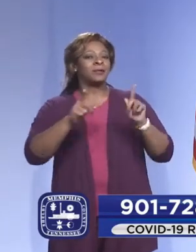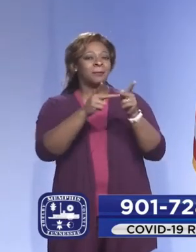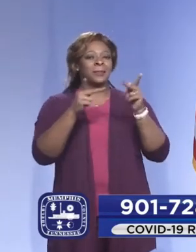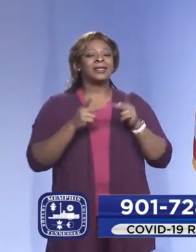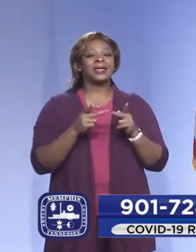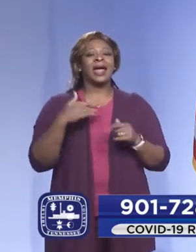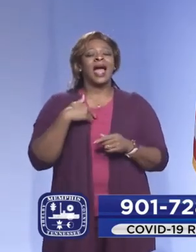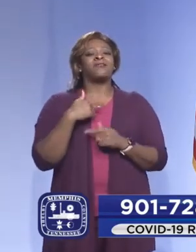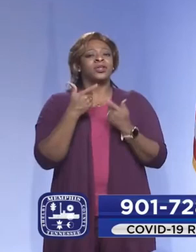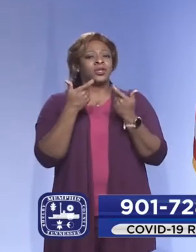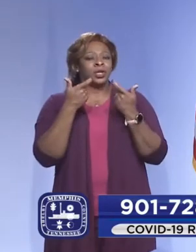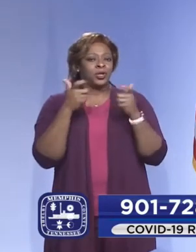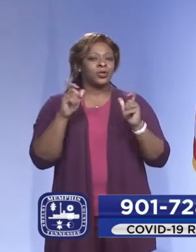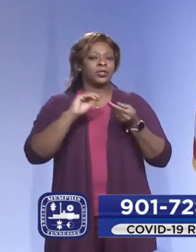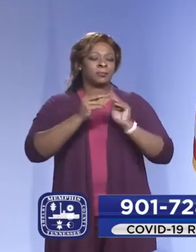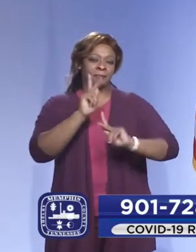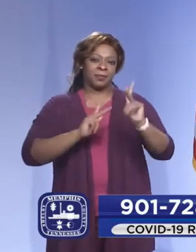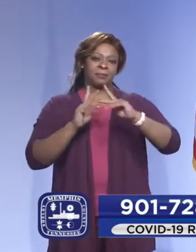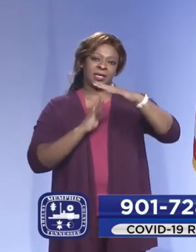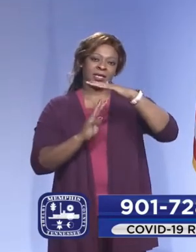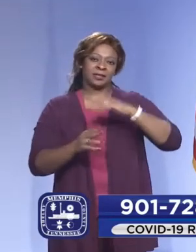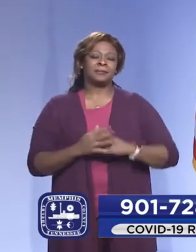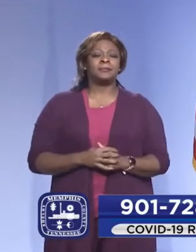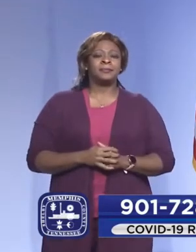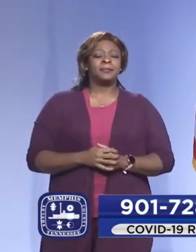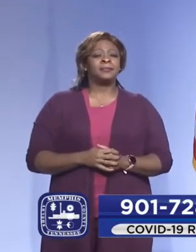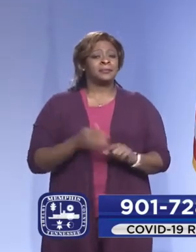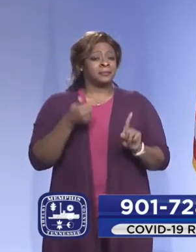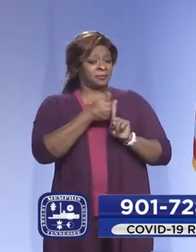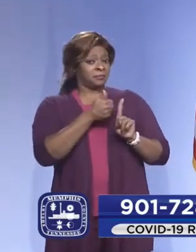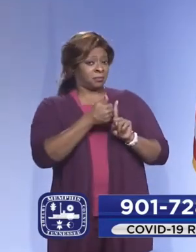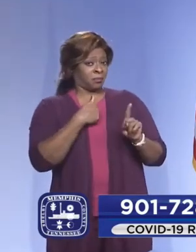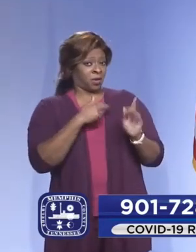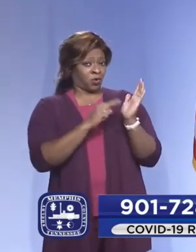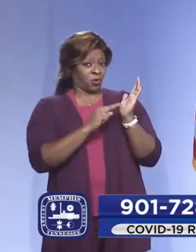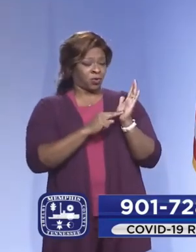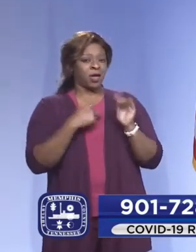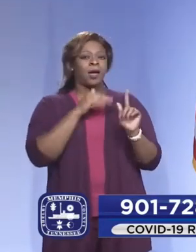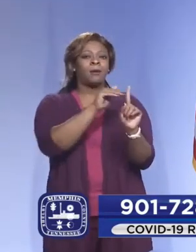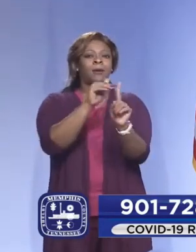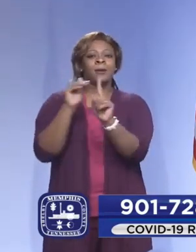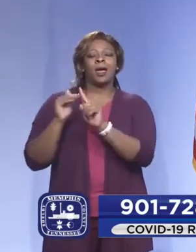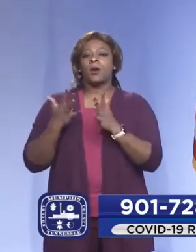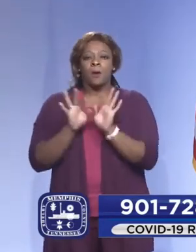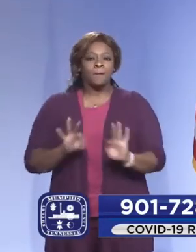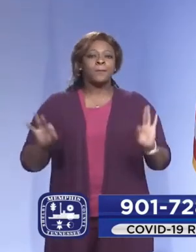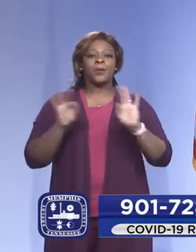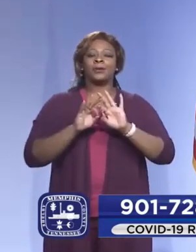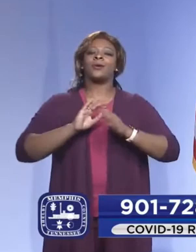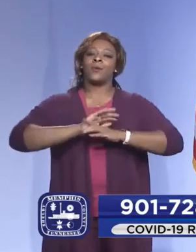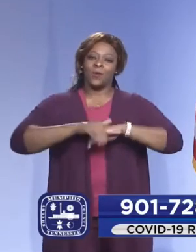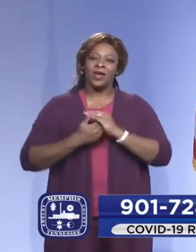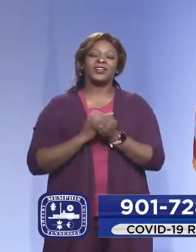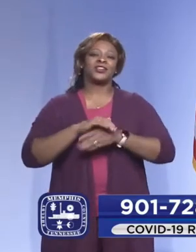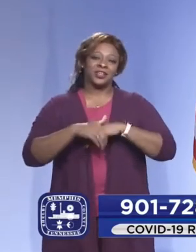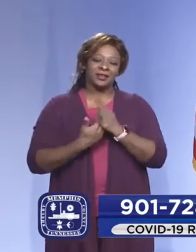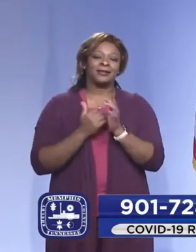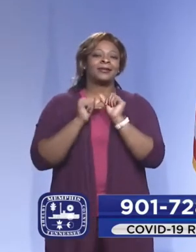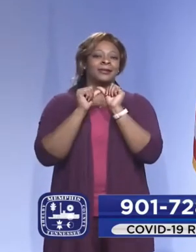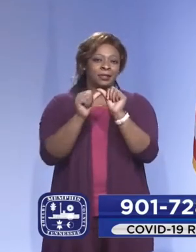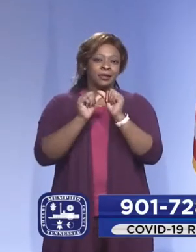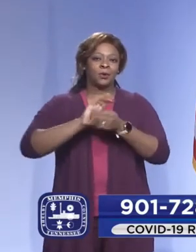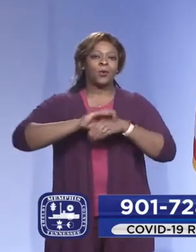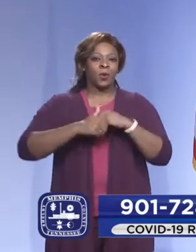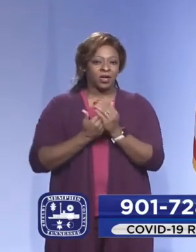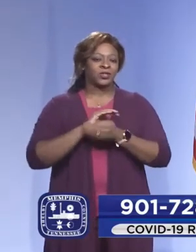there will be significant numbers of people. And as a nurse, I'm always reminding people of the importance of hand washing, so continuing to